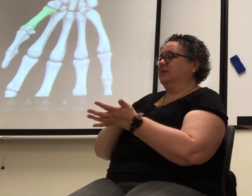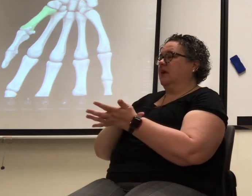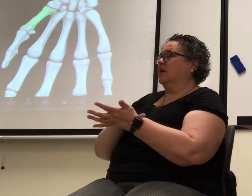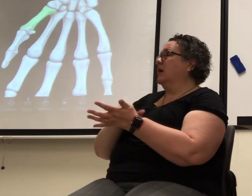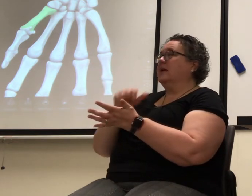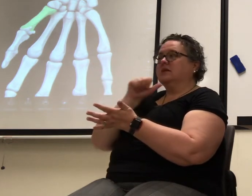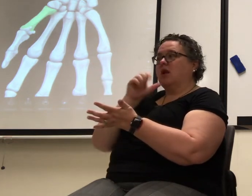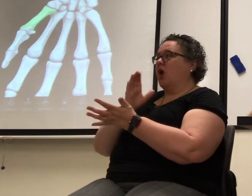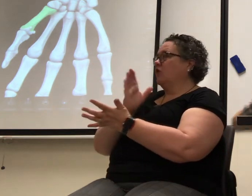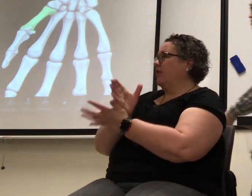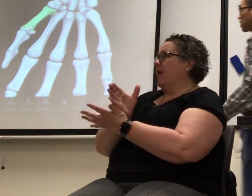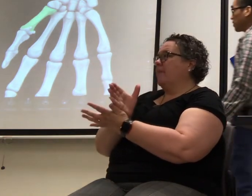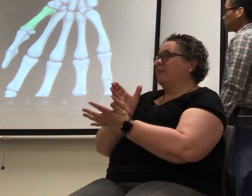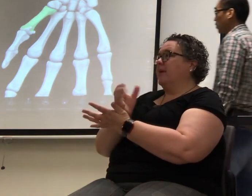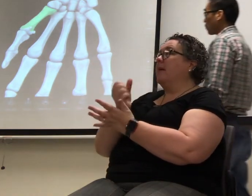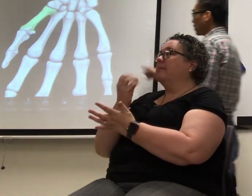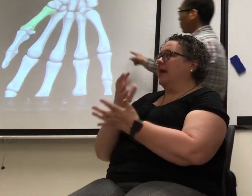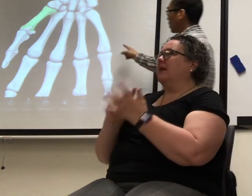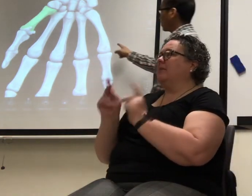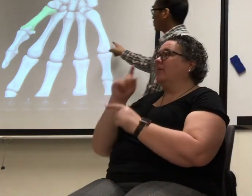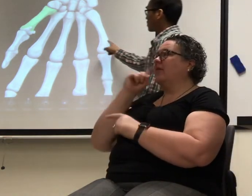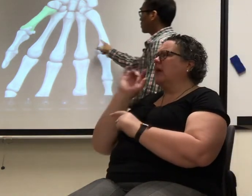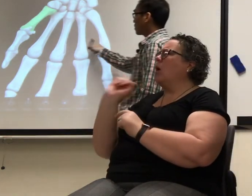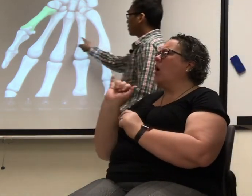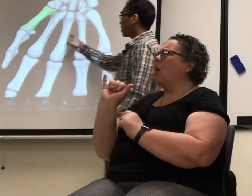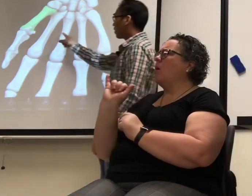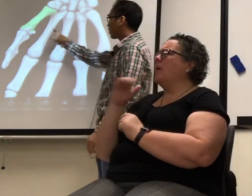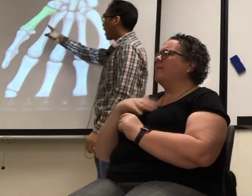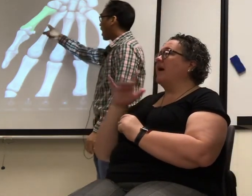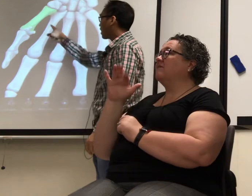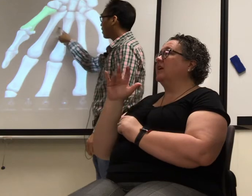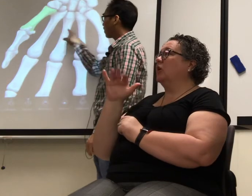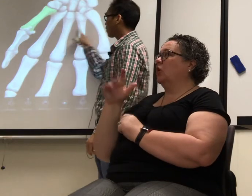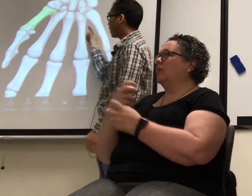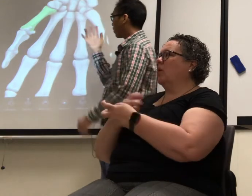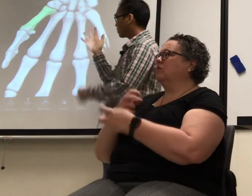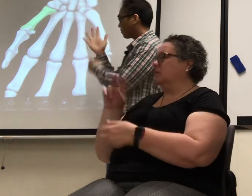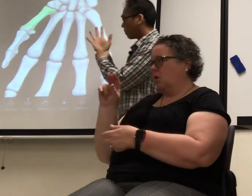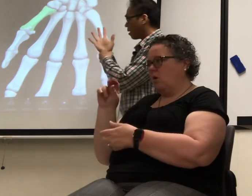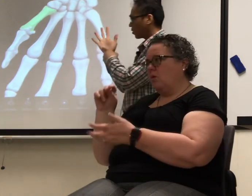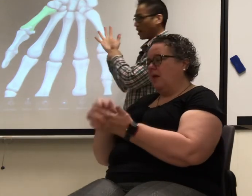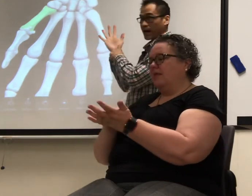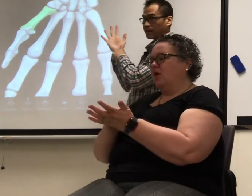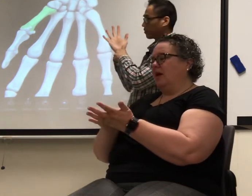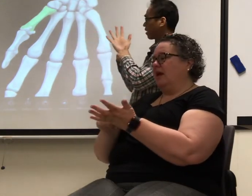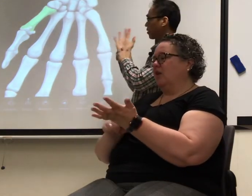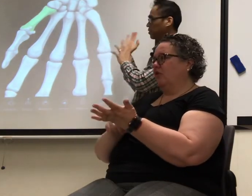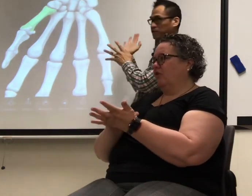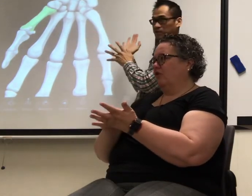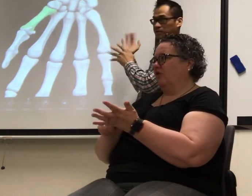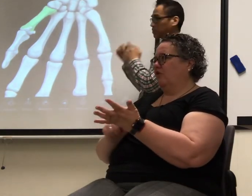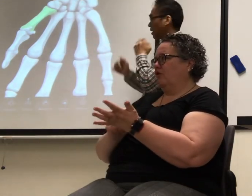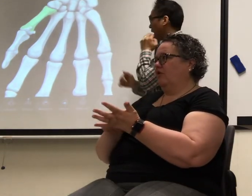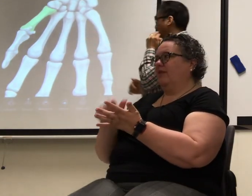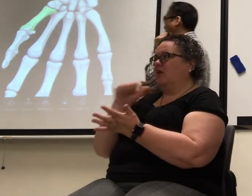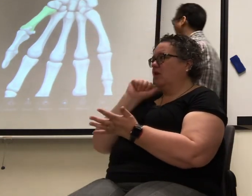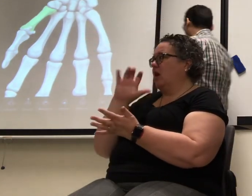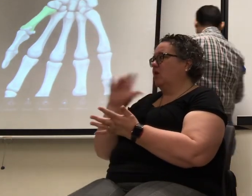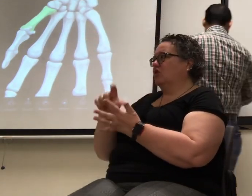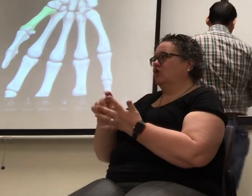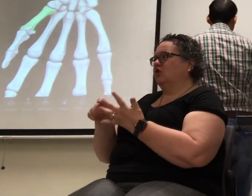It's not your thumb. A lot of students think these are your finger bones. They're not. They're the bones of the palm of your hand. They're not your digits.